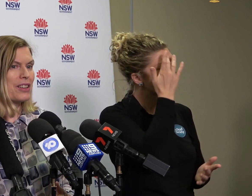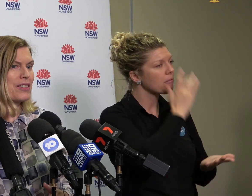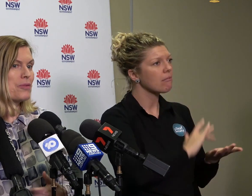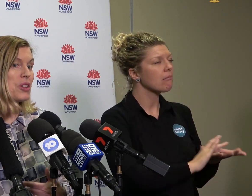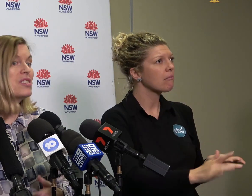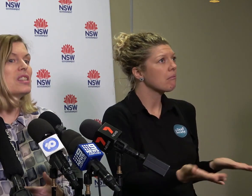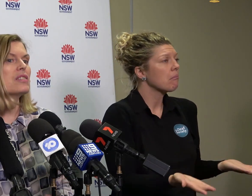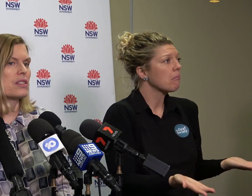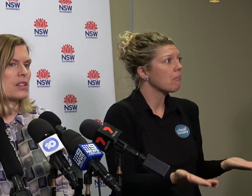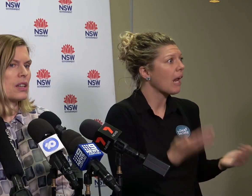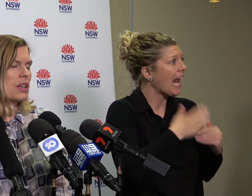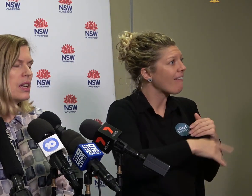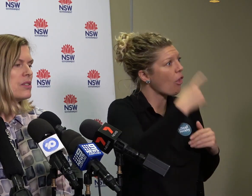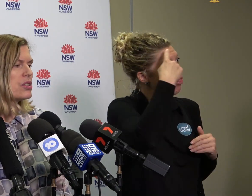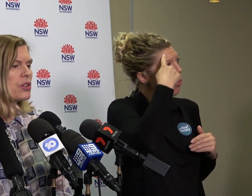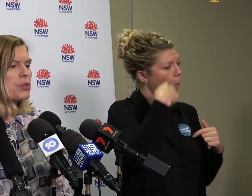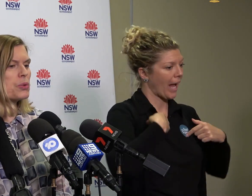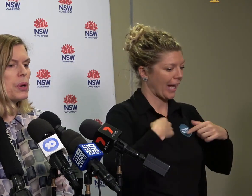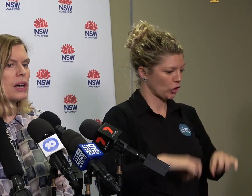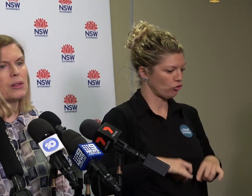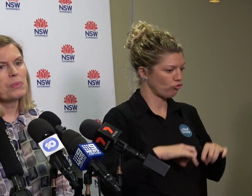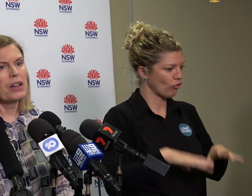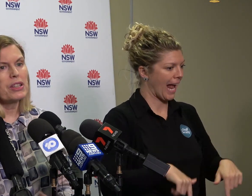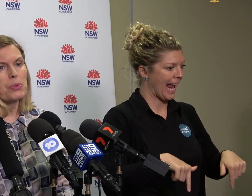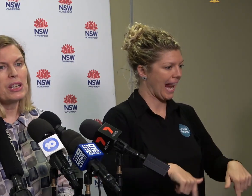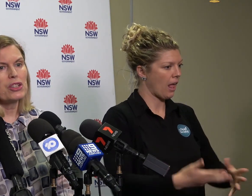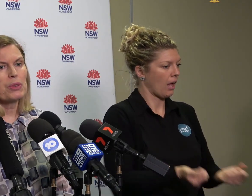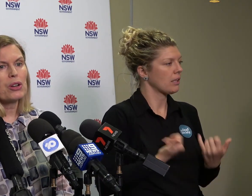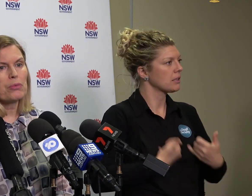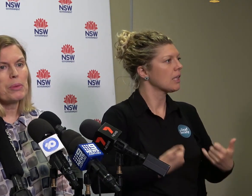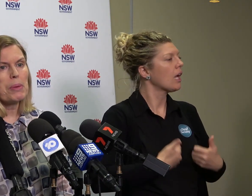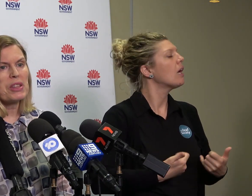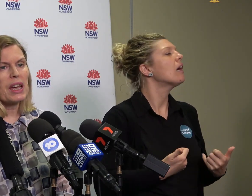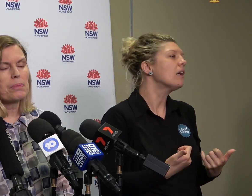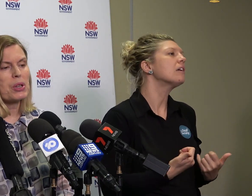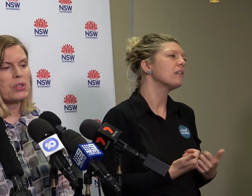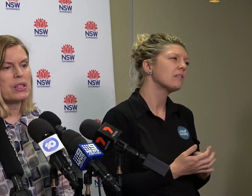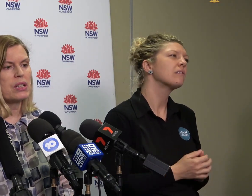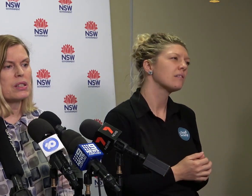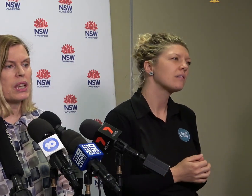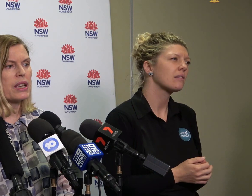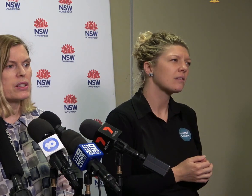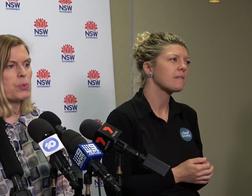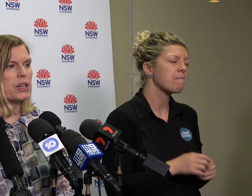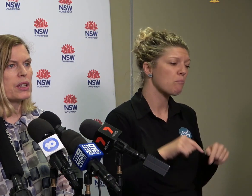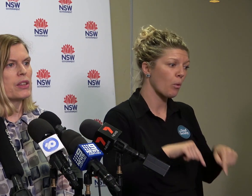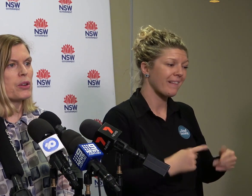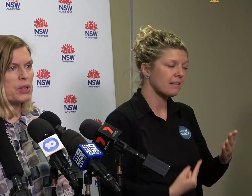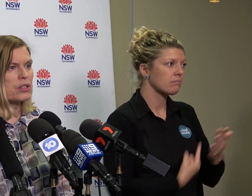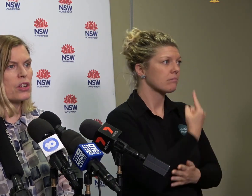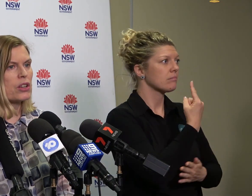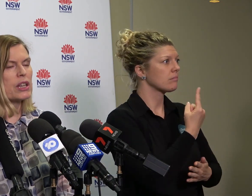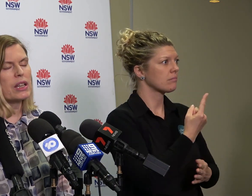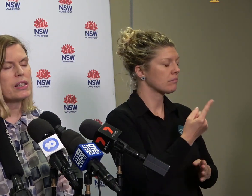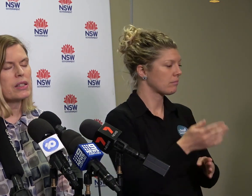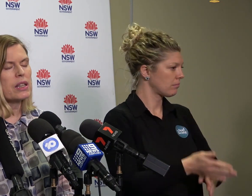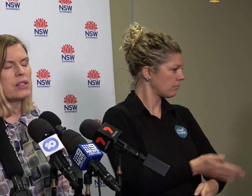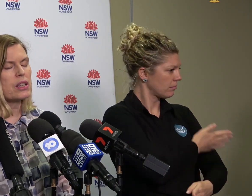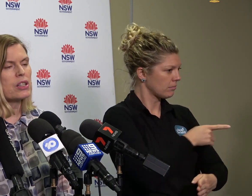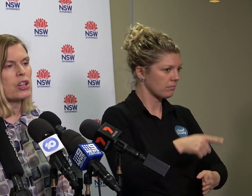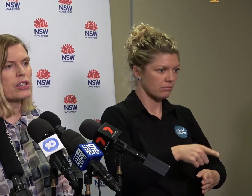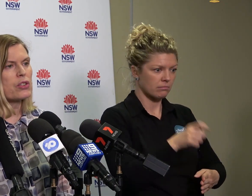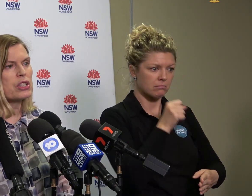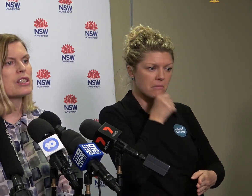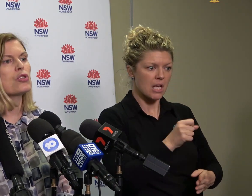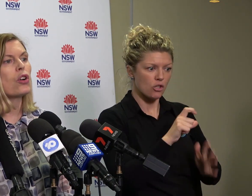he considered. And so I think we need to remember that, because this is a case where there isn't,